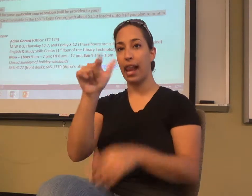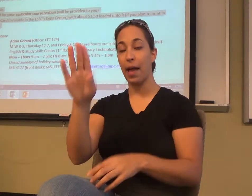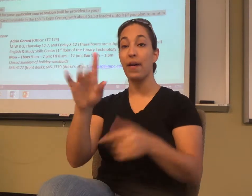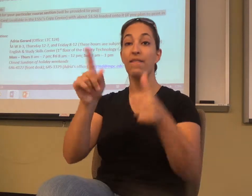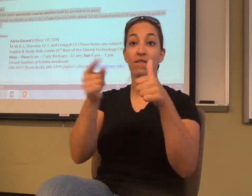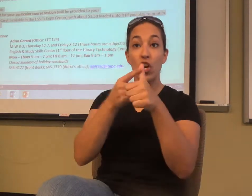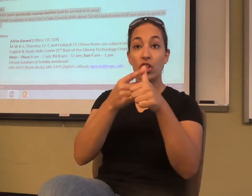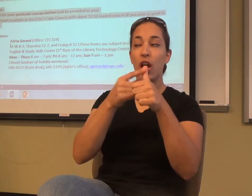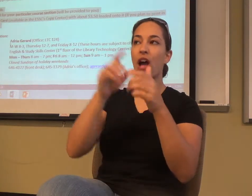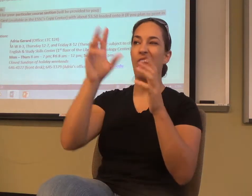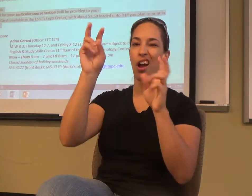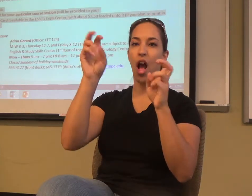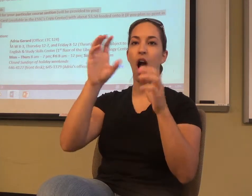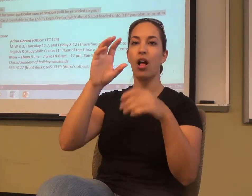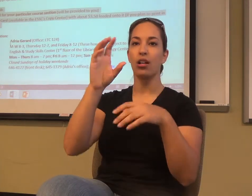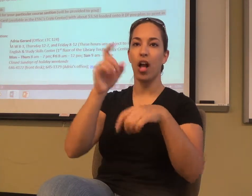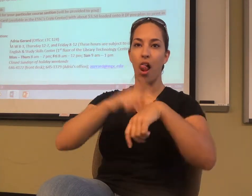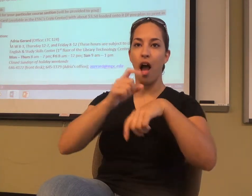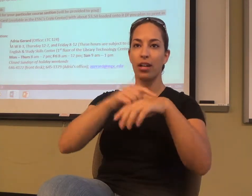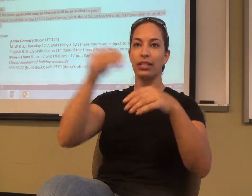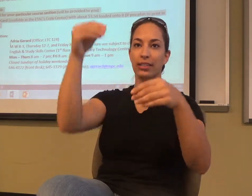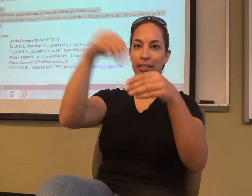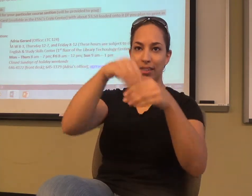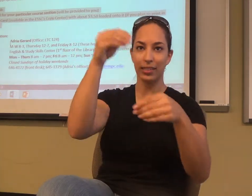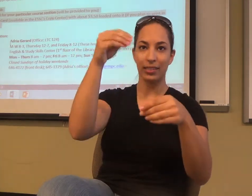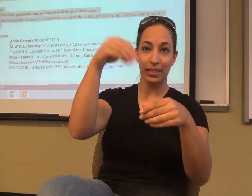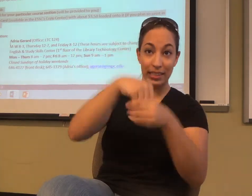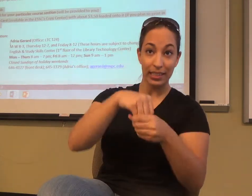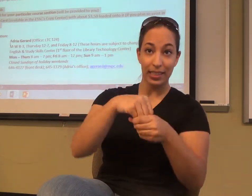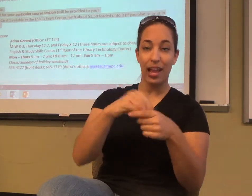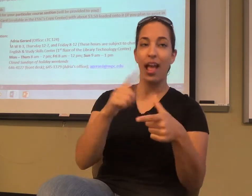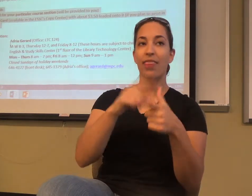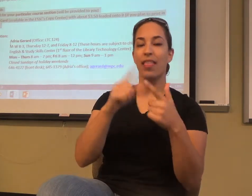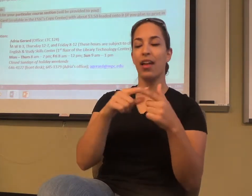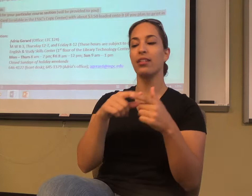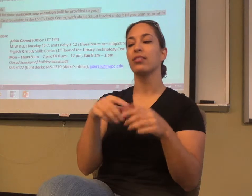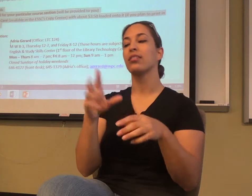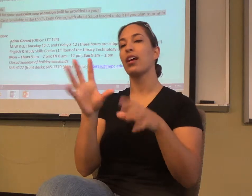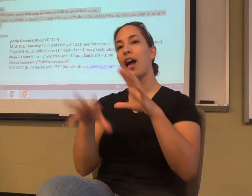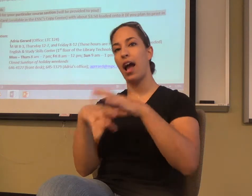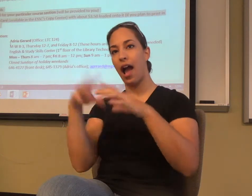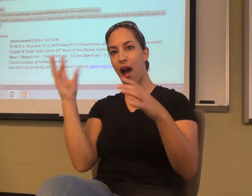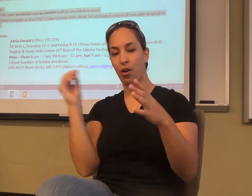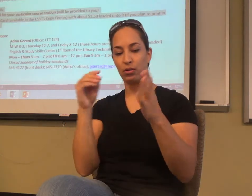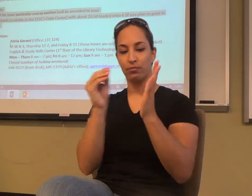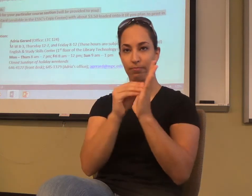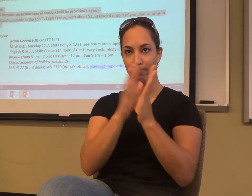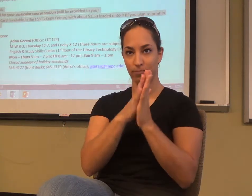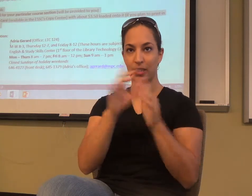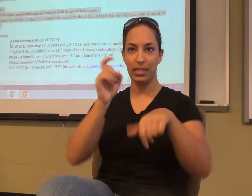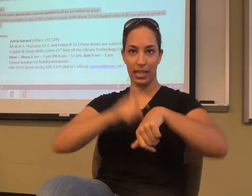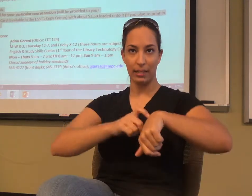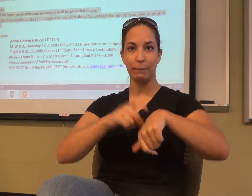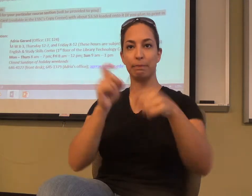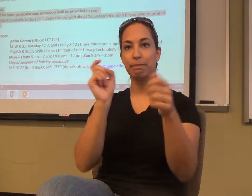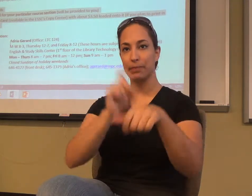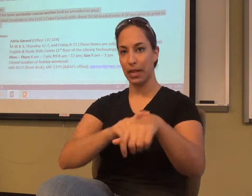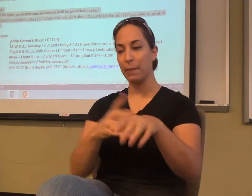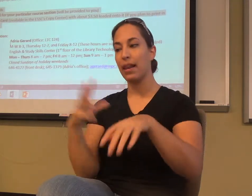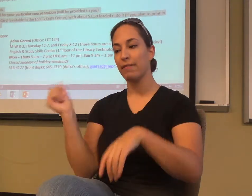you do before you leave will be to clock out. Okay. Your list of assignments is here in the first column. You'll notice that the lab card